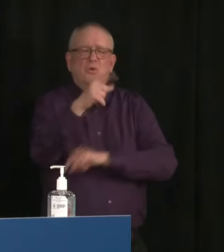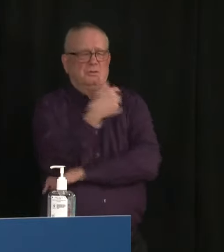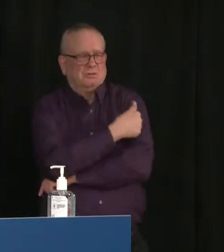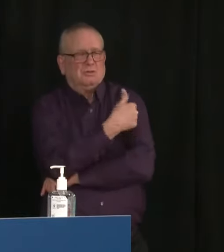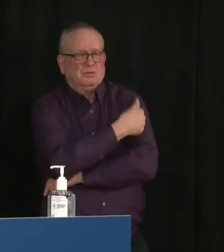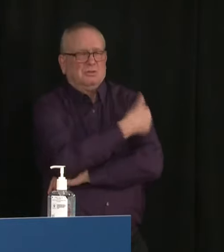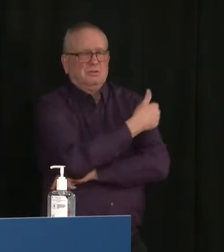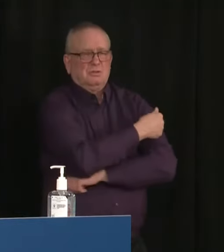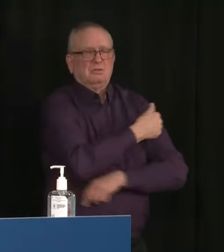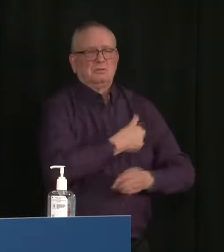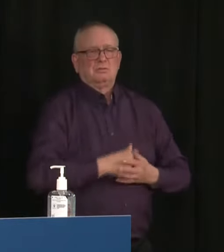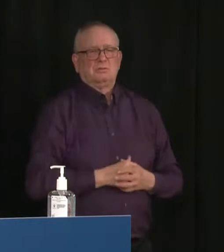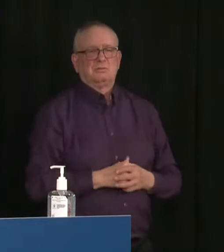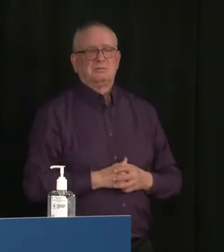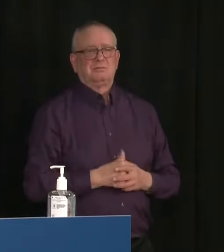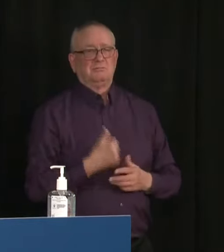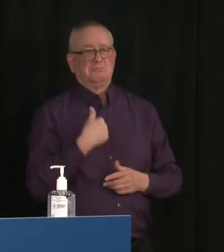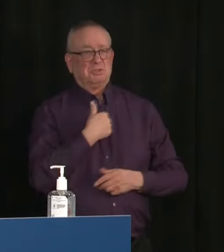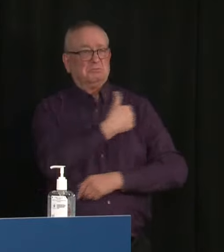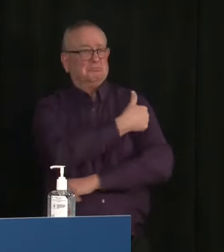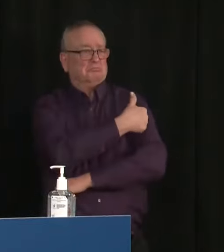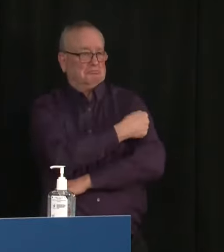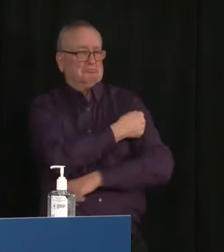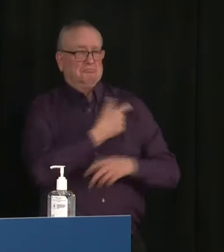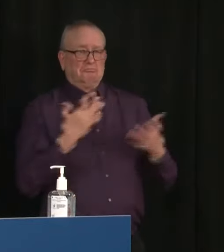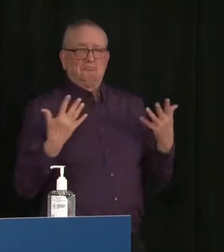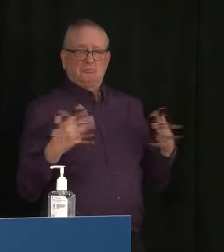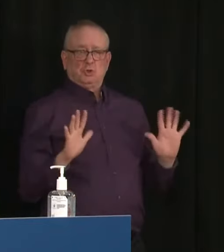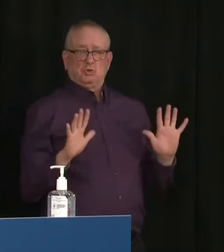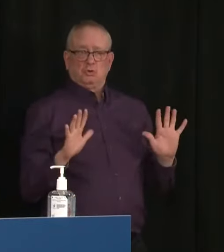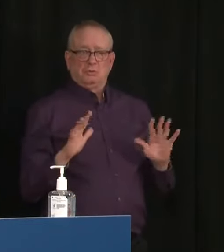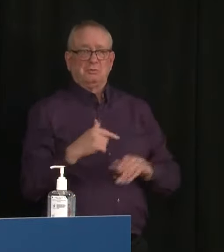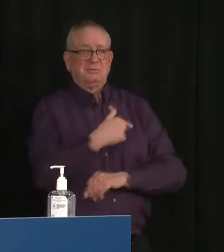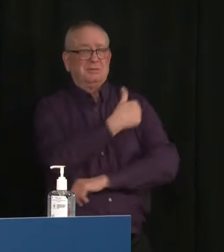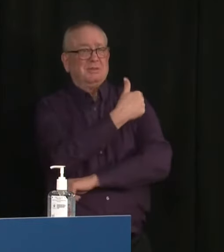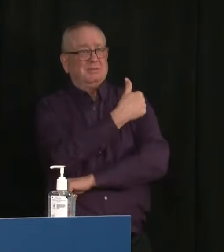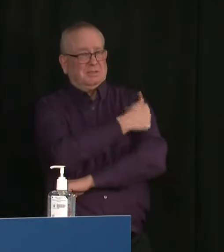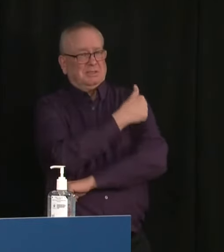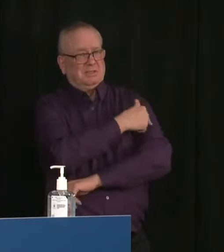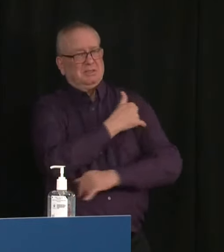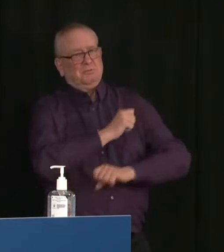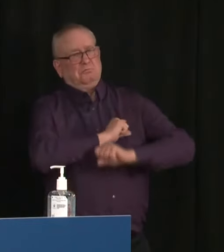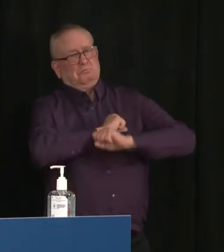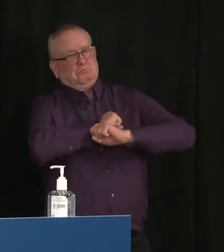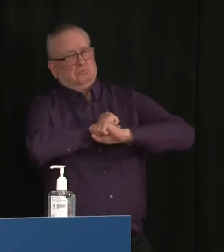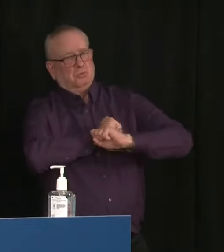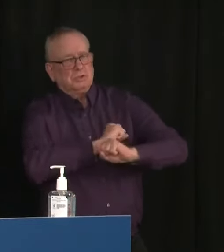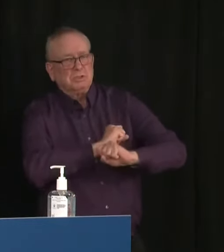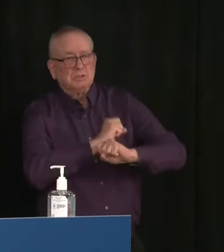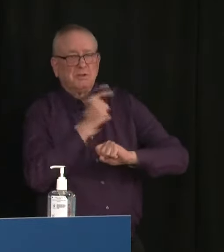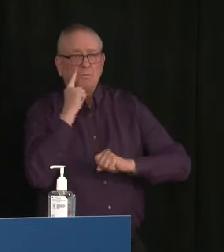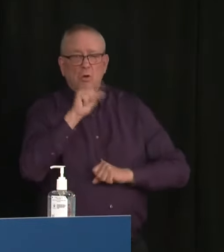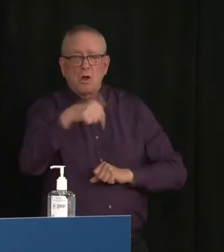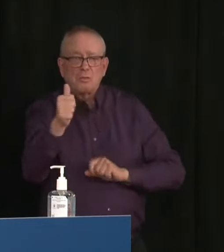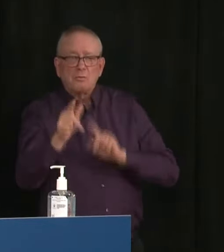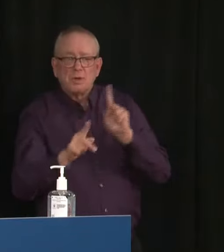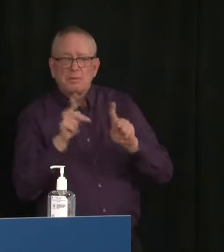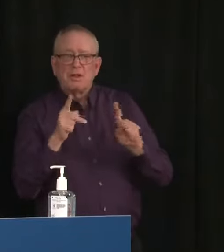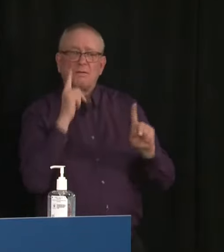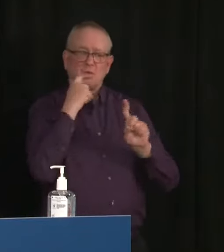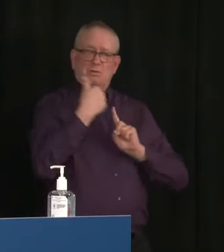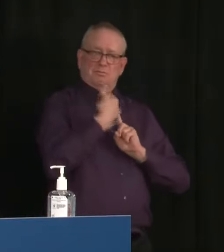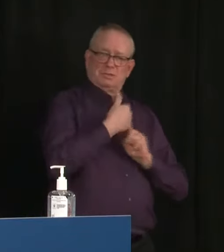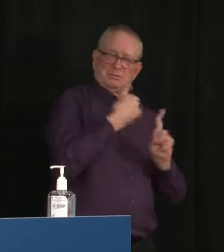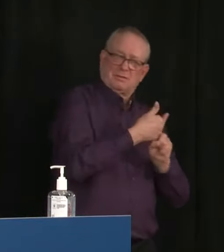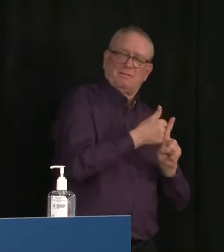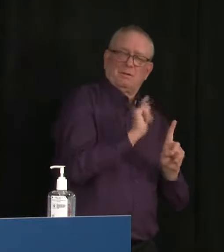my shot and recommend that you do too. We will work with local leaders to identify ways to help answer any questions